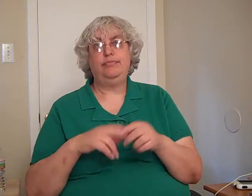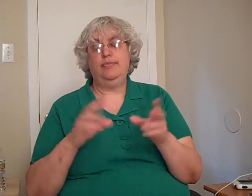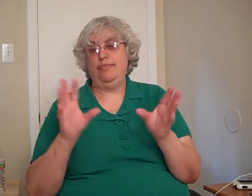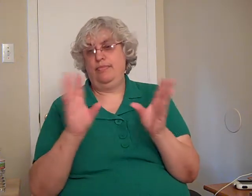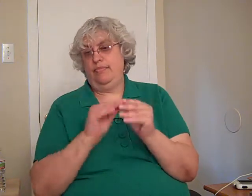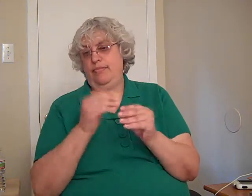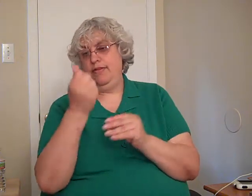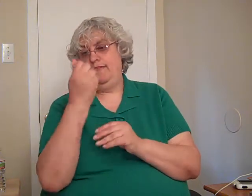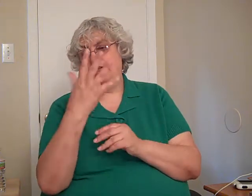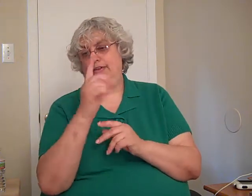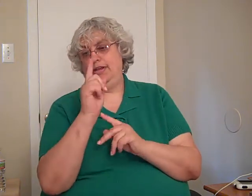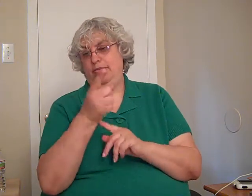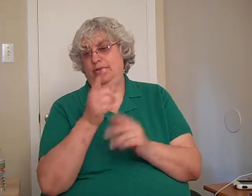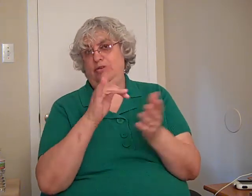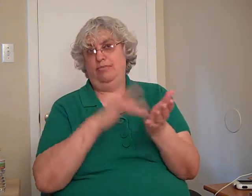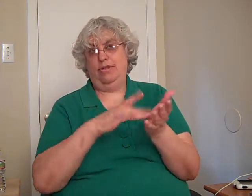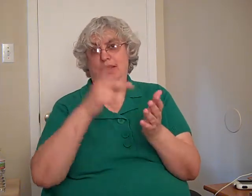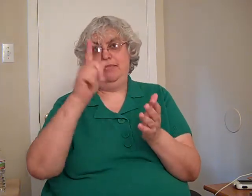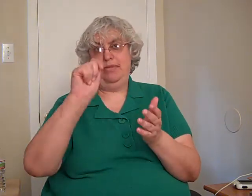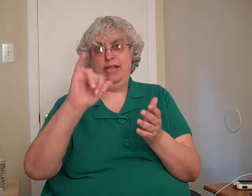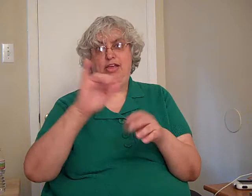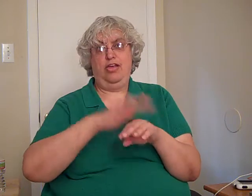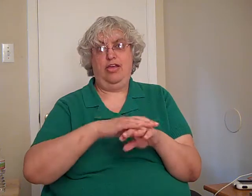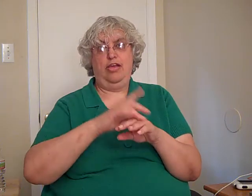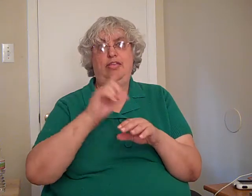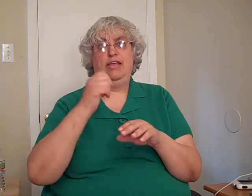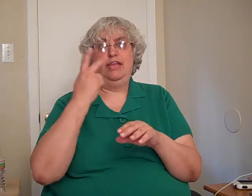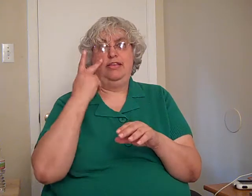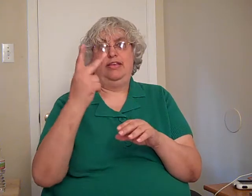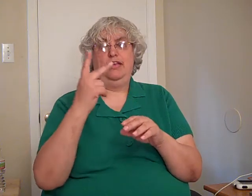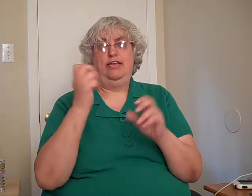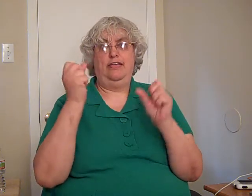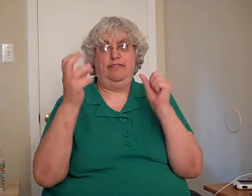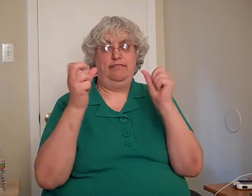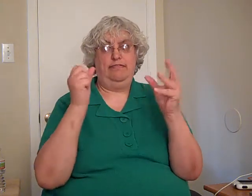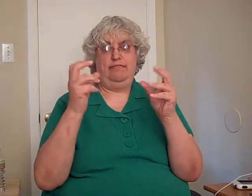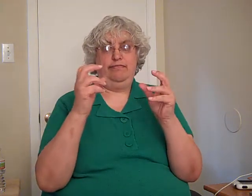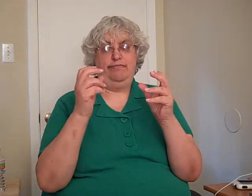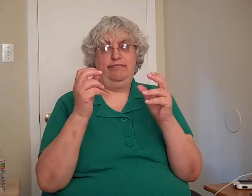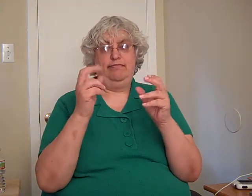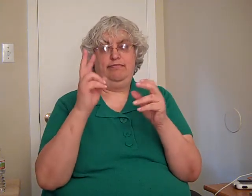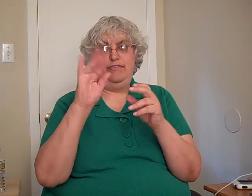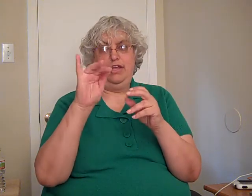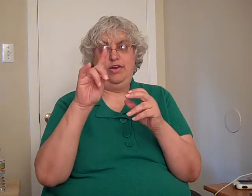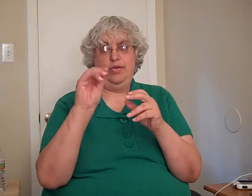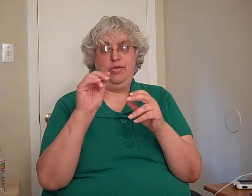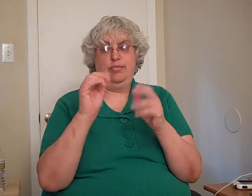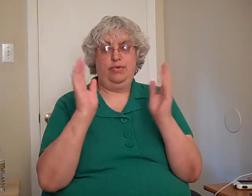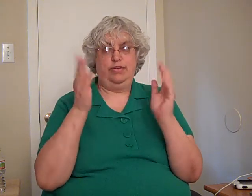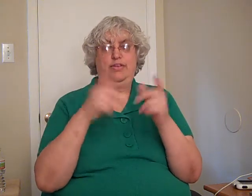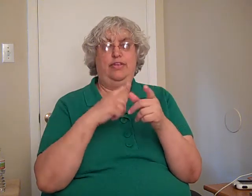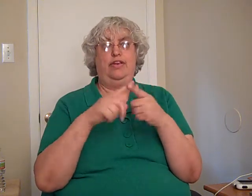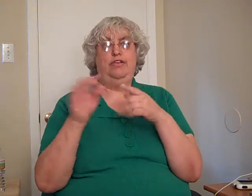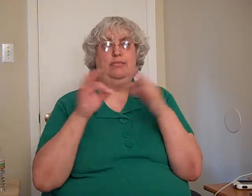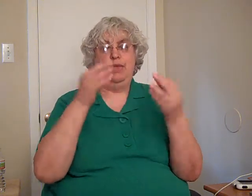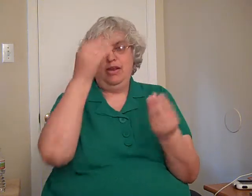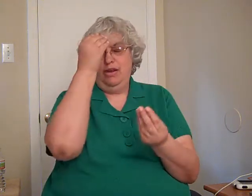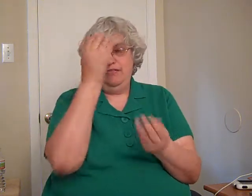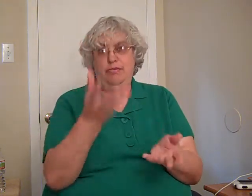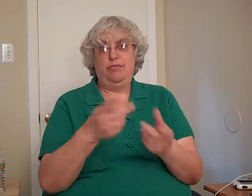maybe 15 minutes. You press play on your laptop. They see a video presentation of everything. And after that, you explain some more information to them. You answer their